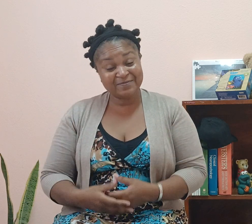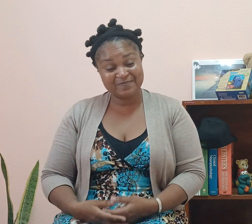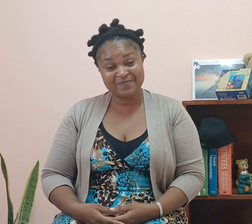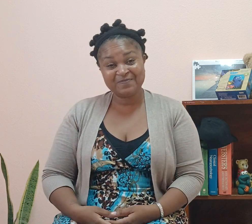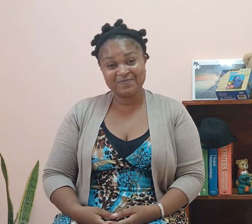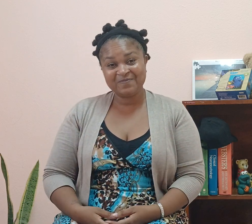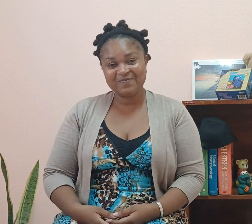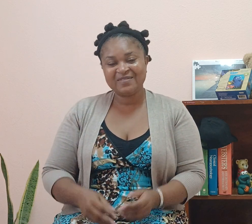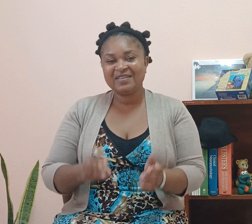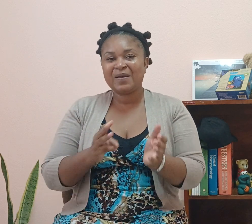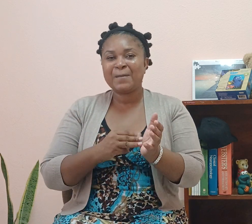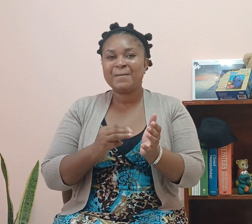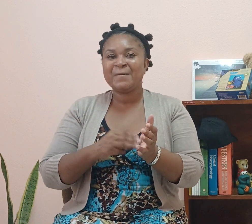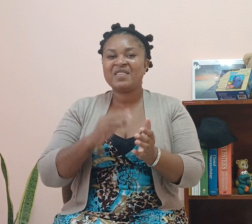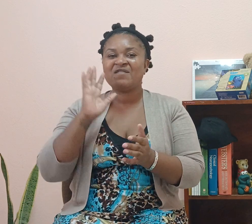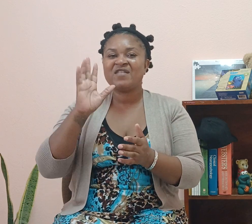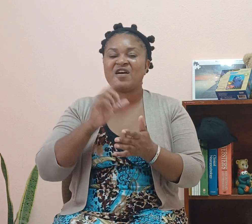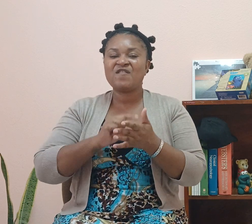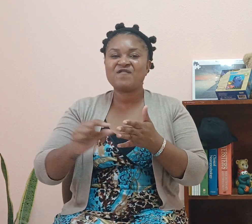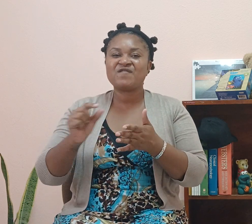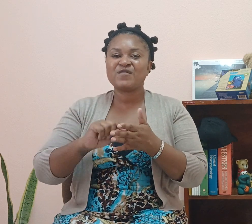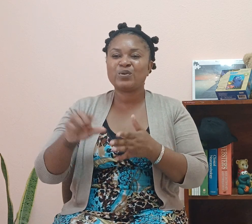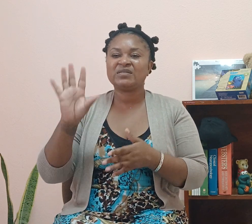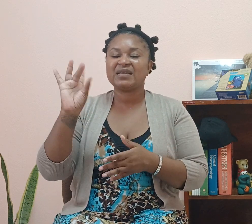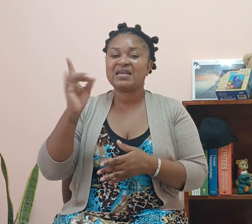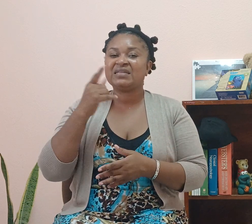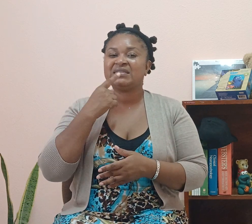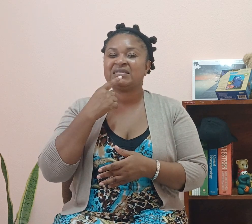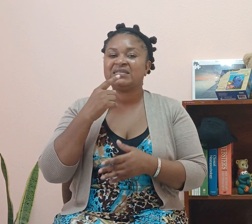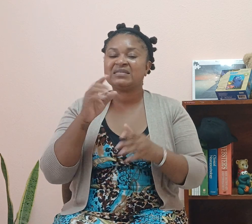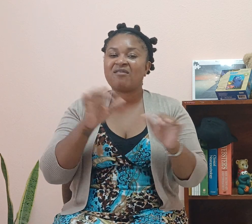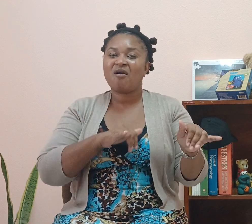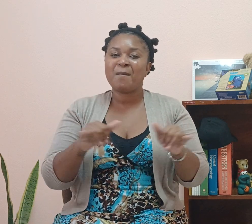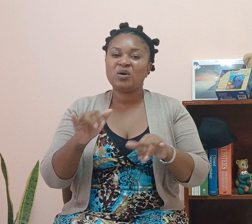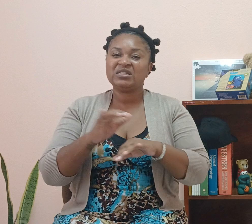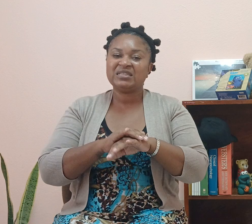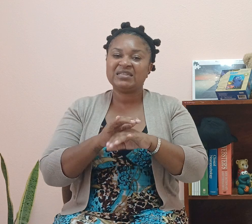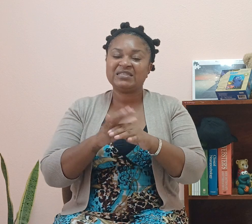Matthew 5, verse 8, Common English Bible.